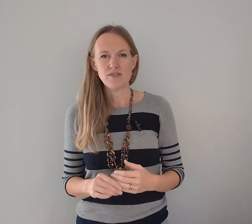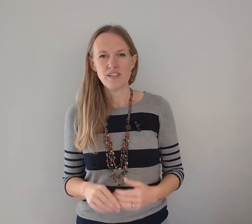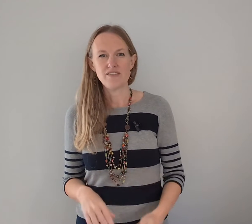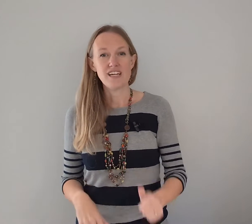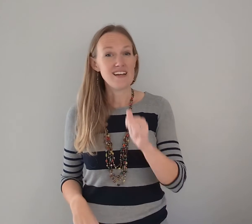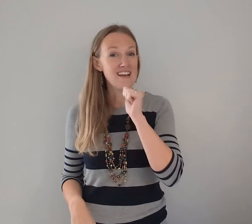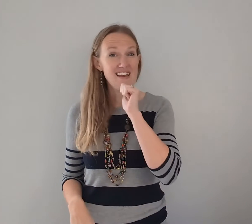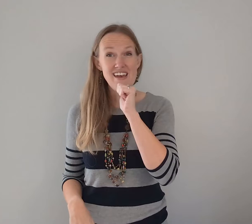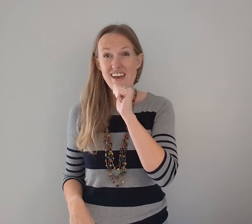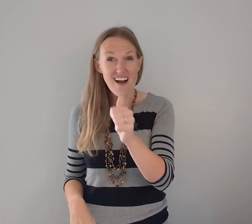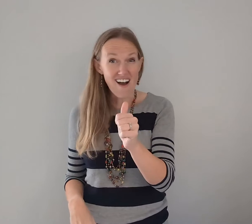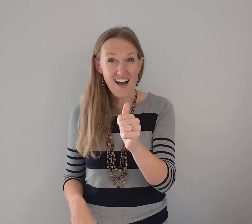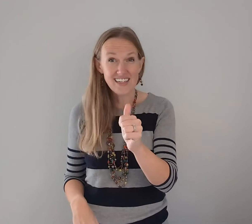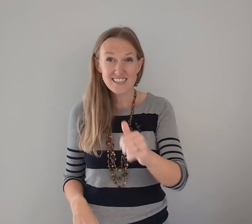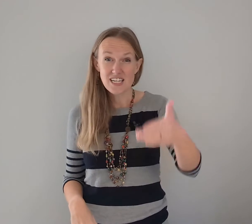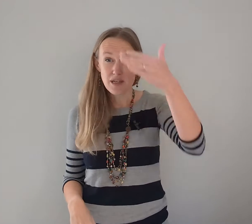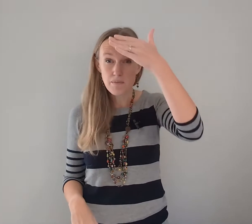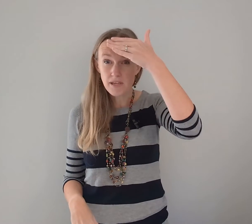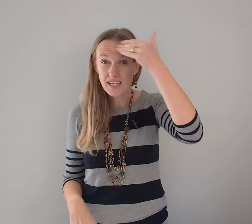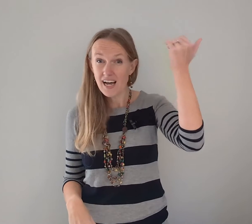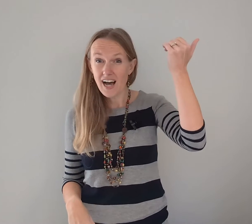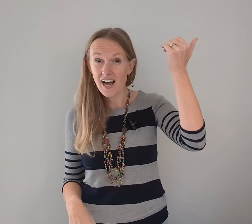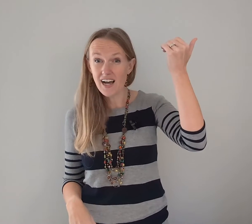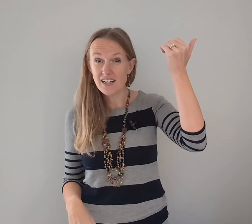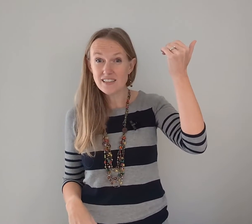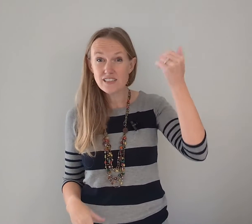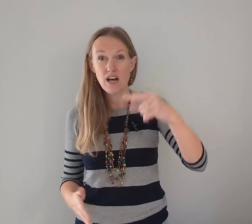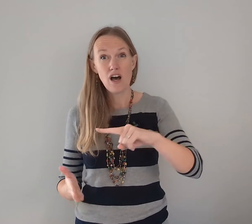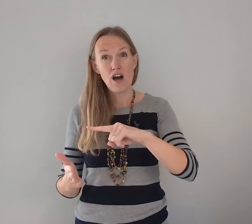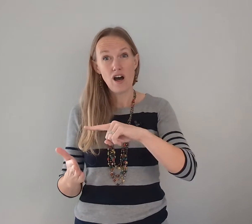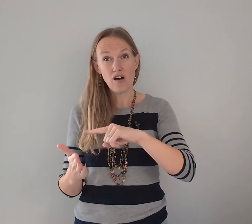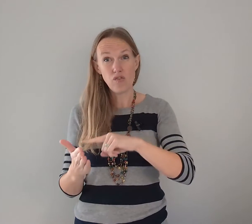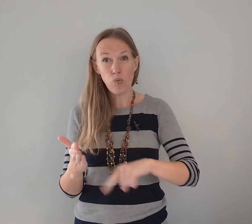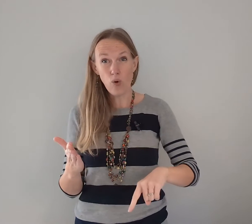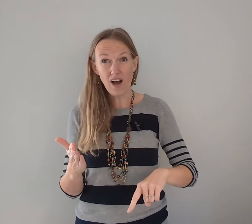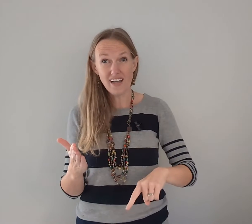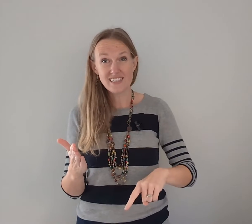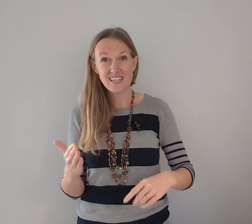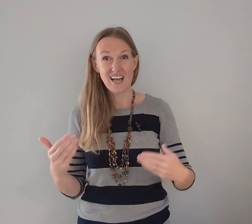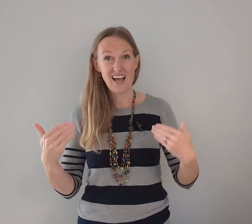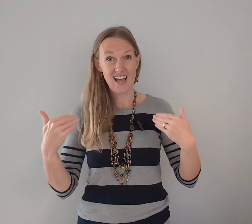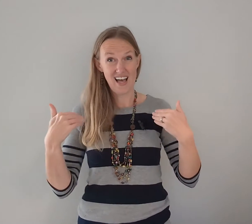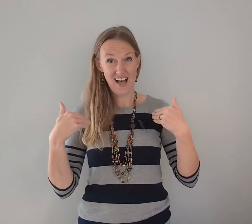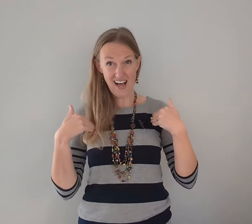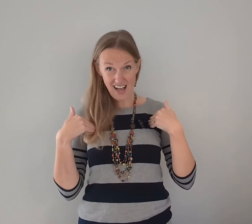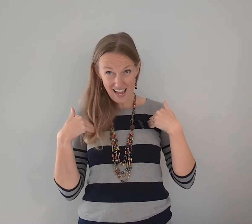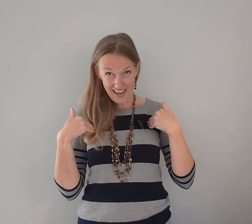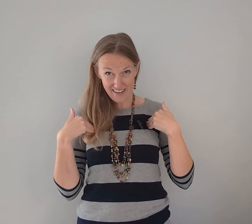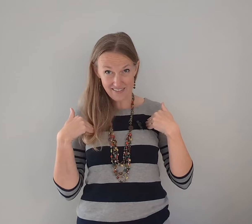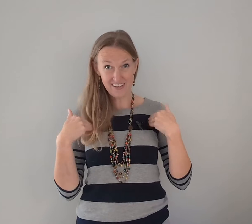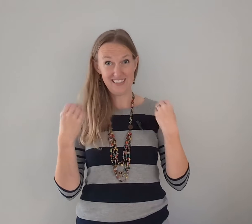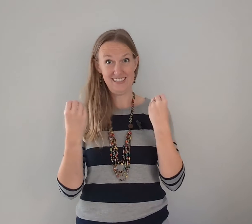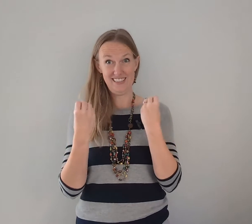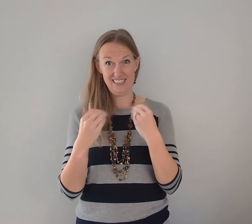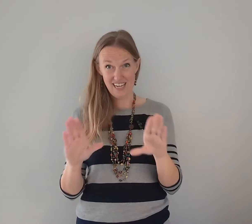of what you've done. Not because of what I've